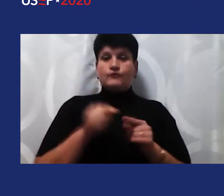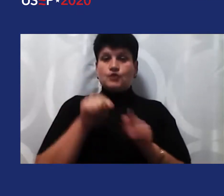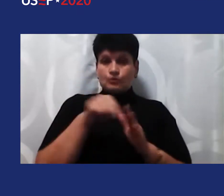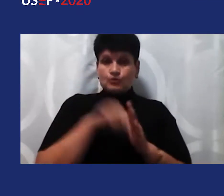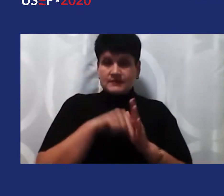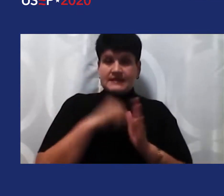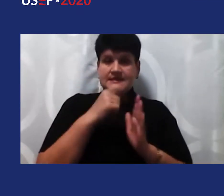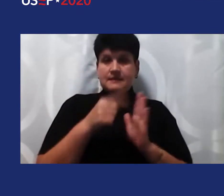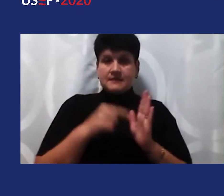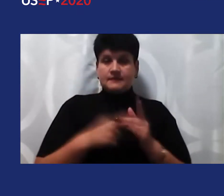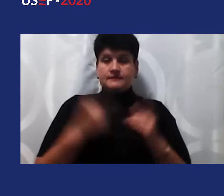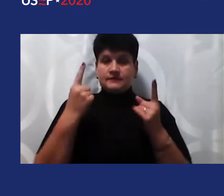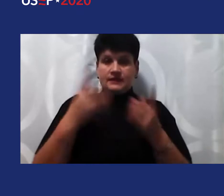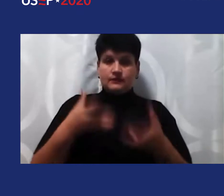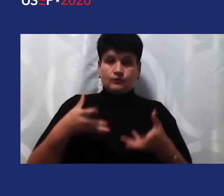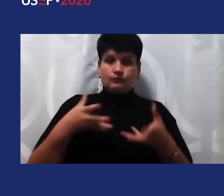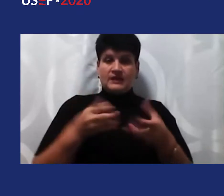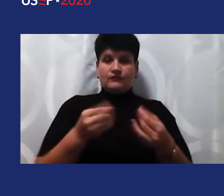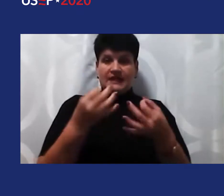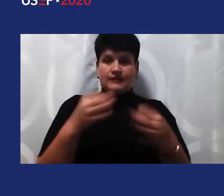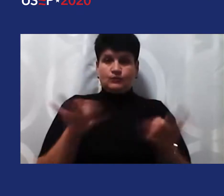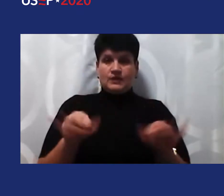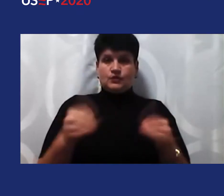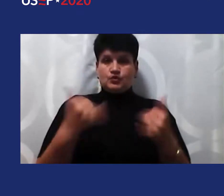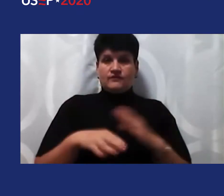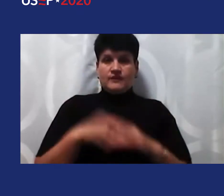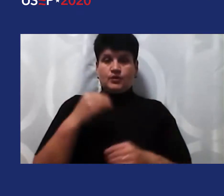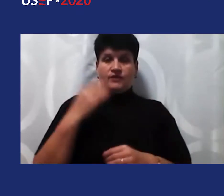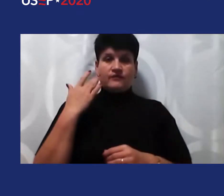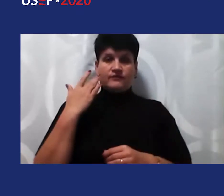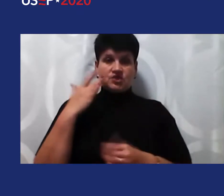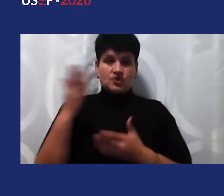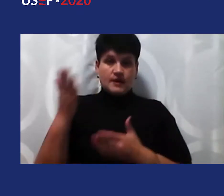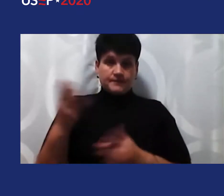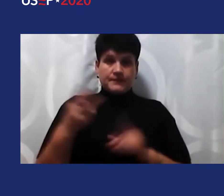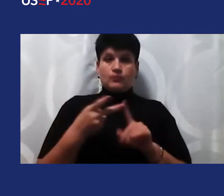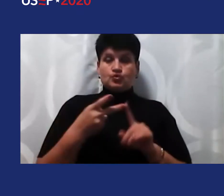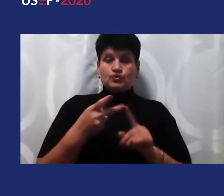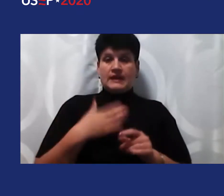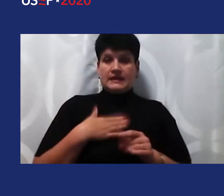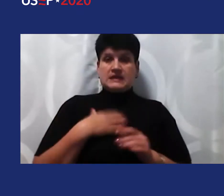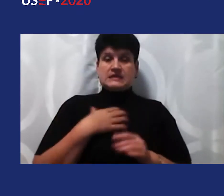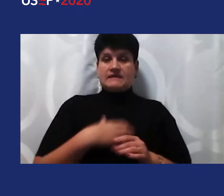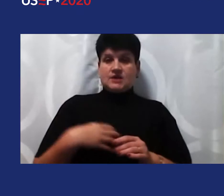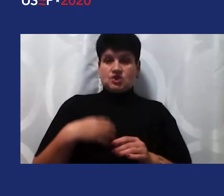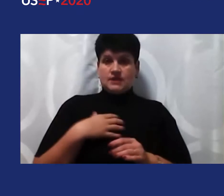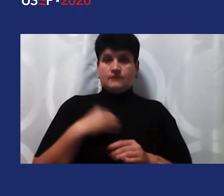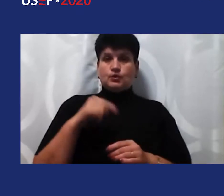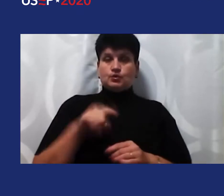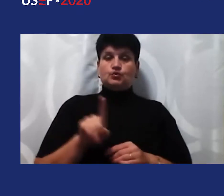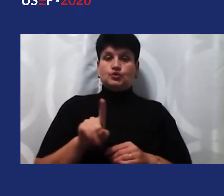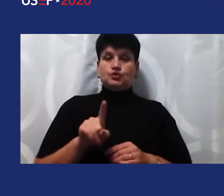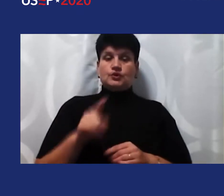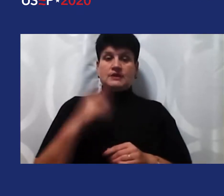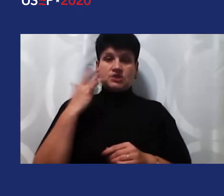pro-Putin authoritarian regime, will use it in their favor. So, secondly, it's important for us